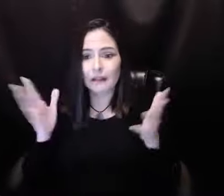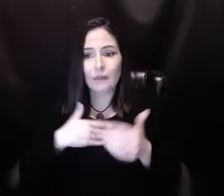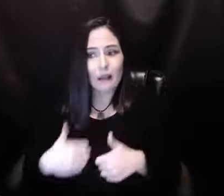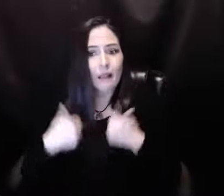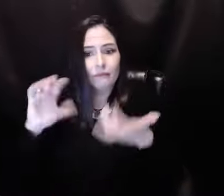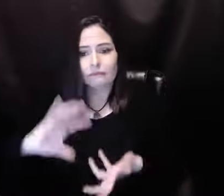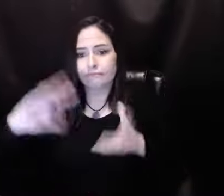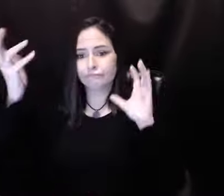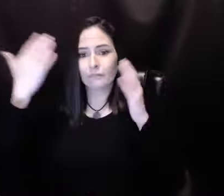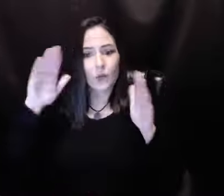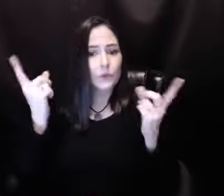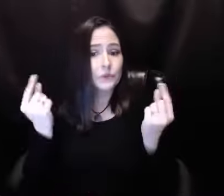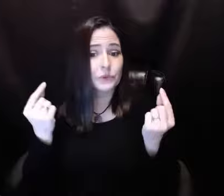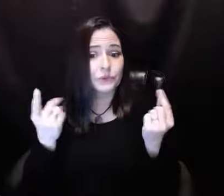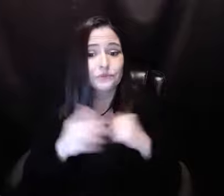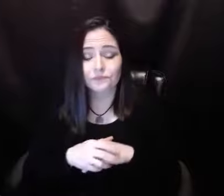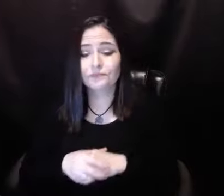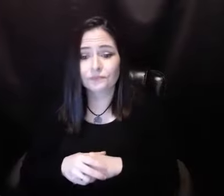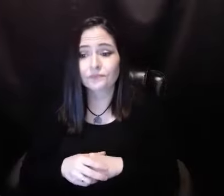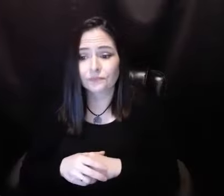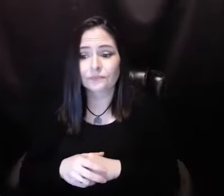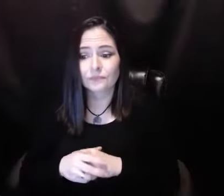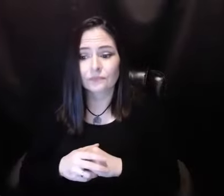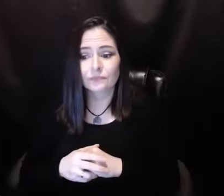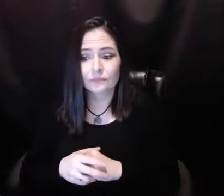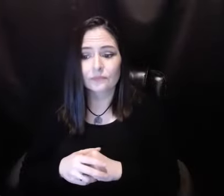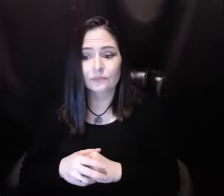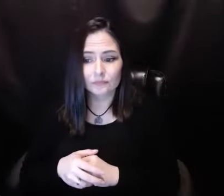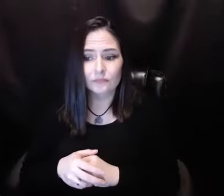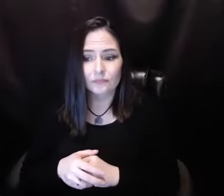was unmanageable. My life was unmanageable. I didn't know what to do.